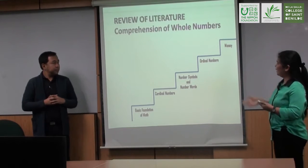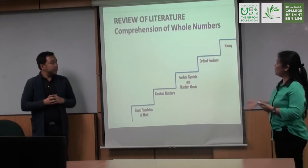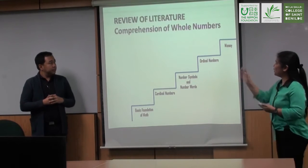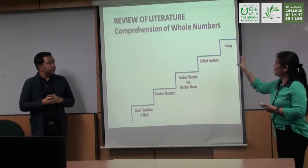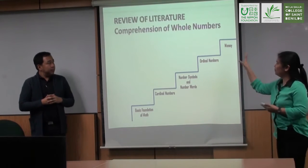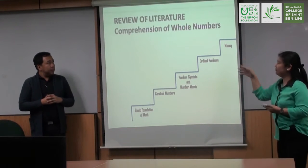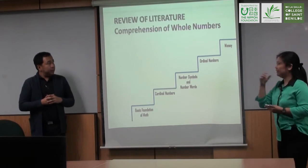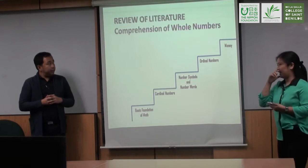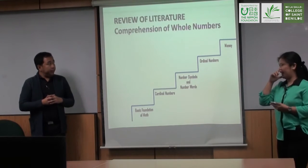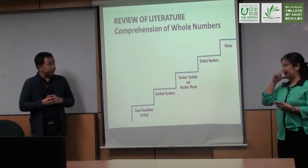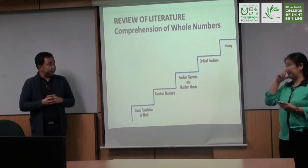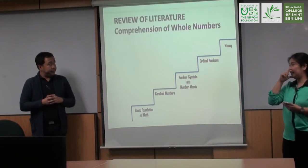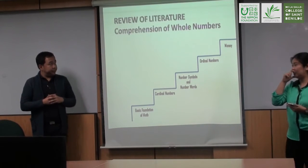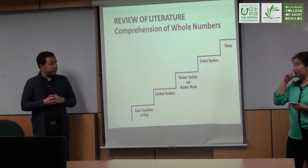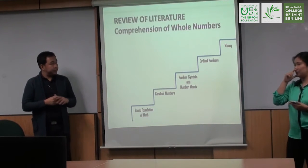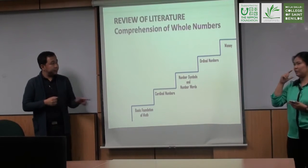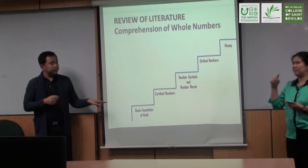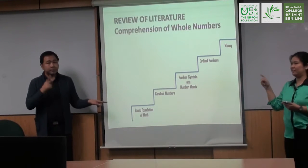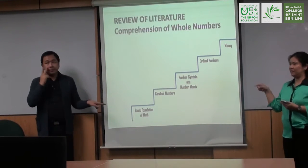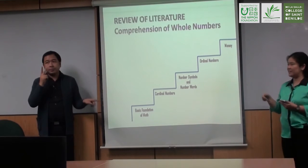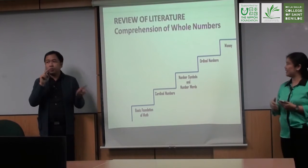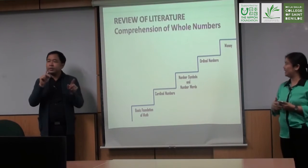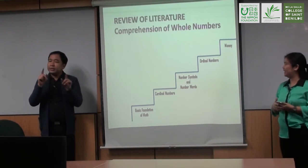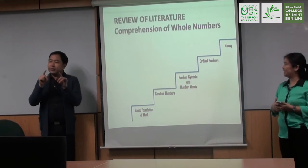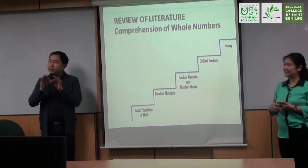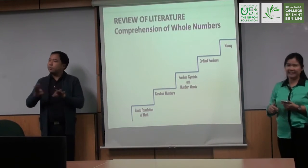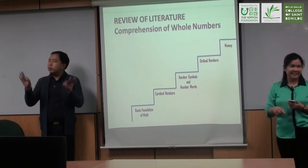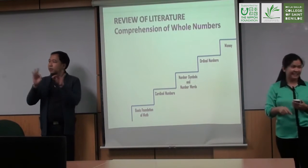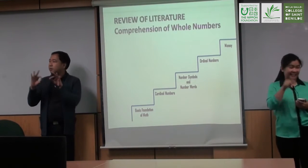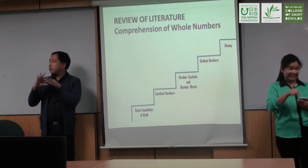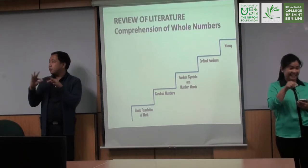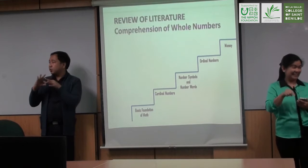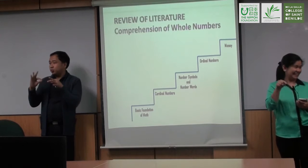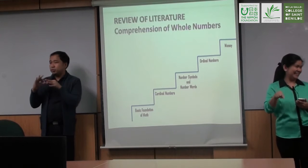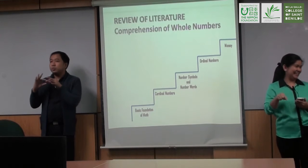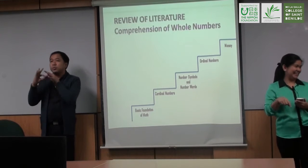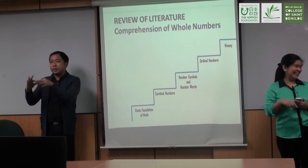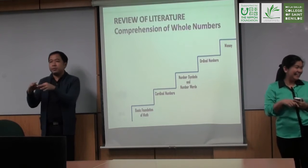Okay, here's some key literature of the study.